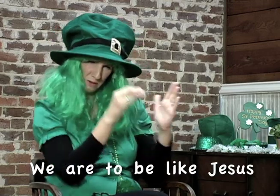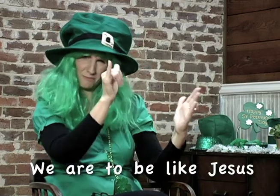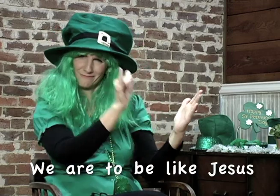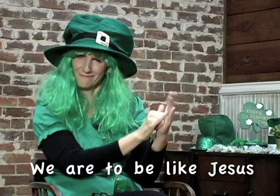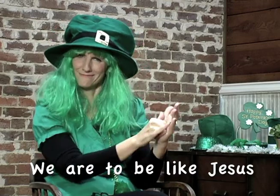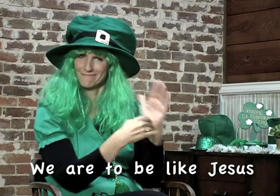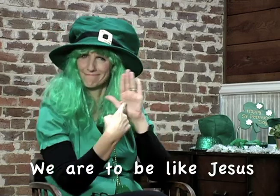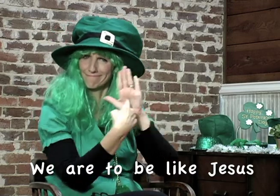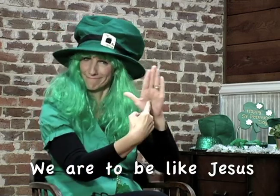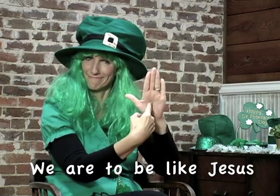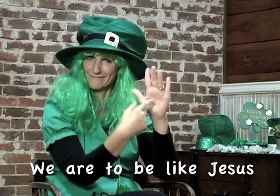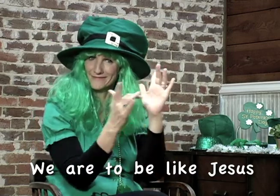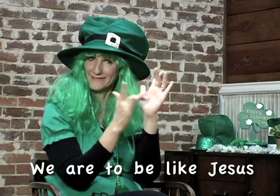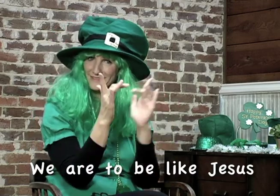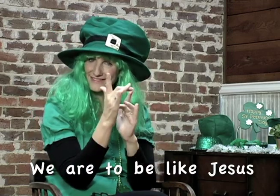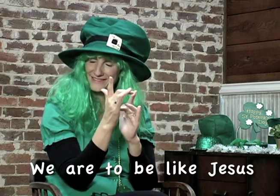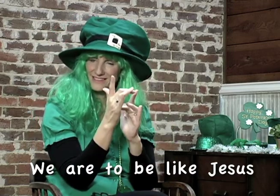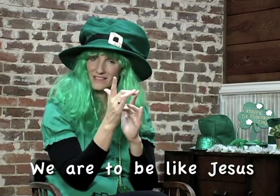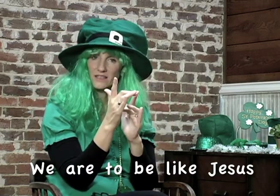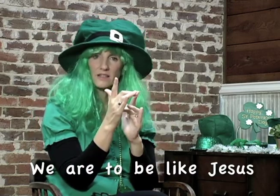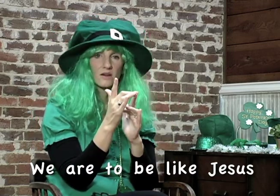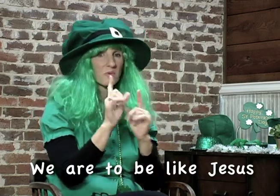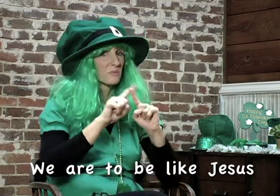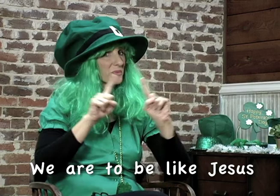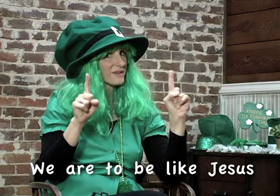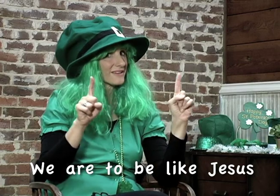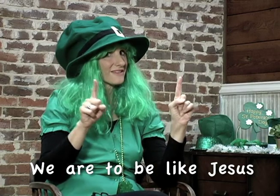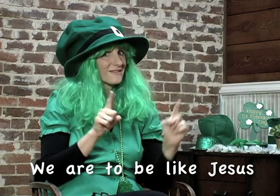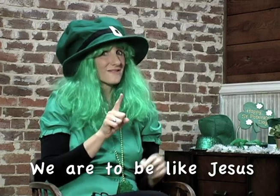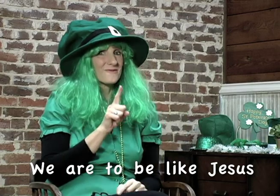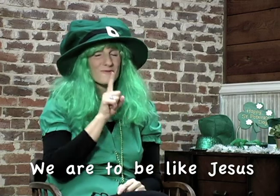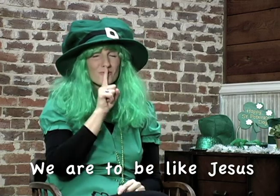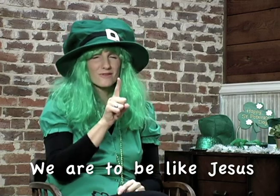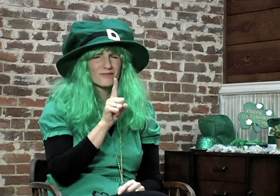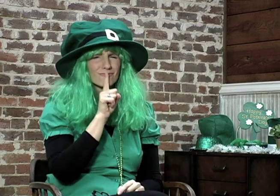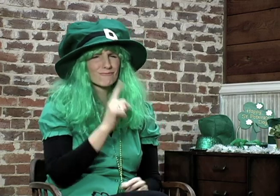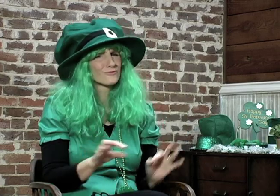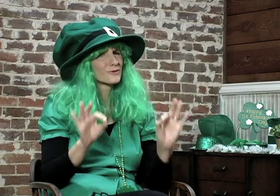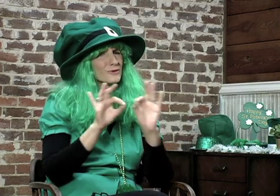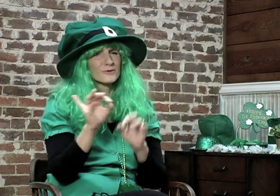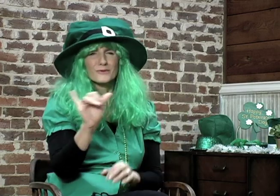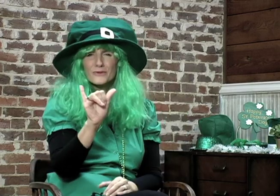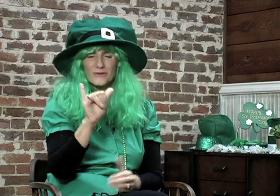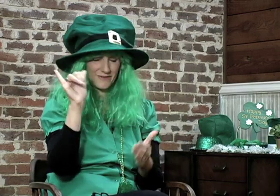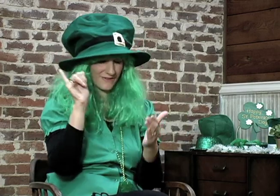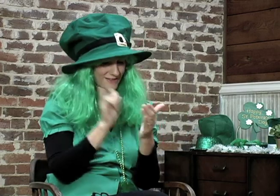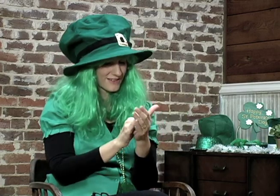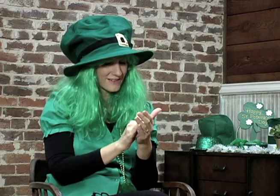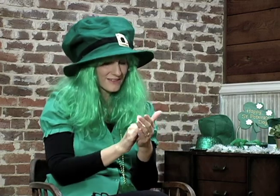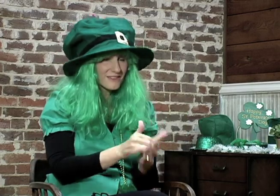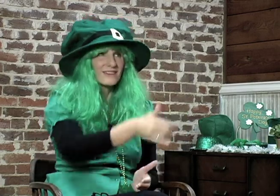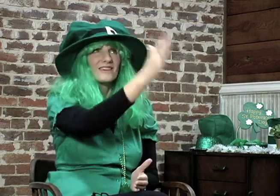can try to be like Jesus. Jesus shows us the way. But it's so important, too,